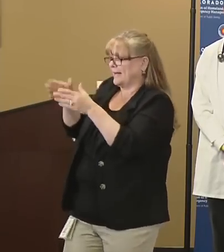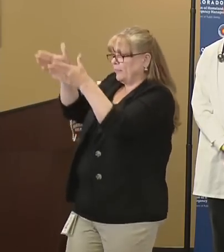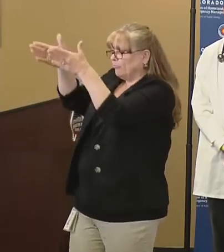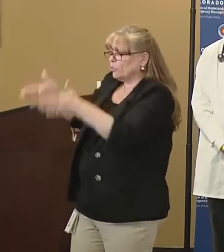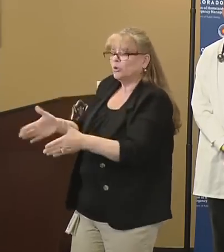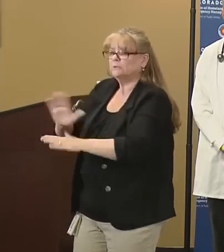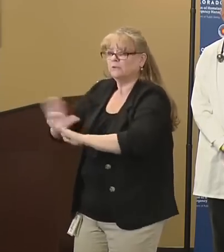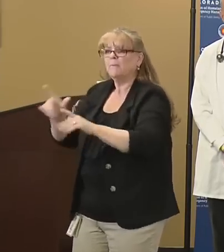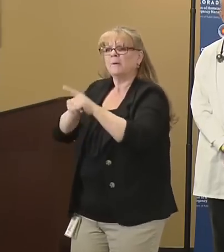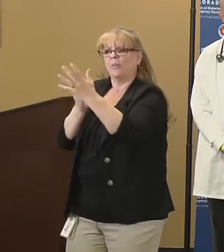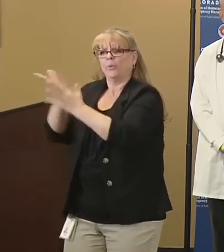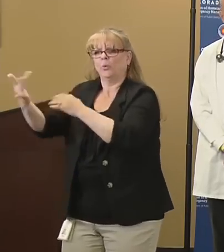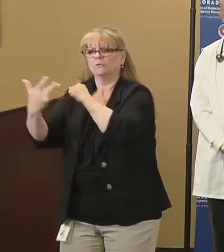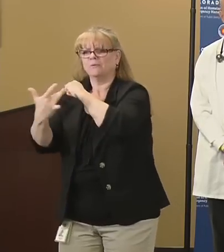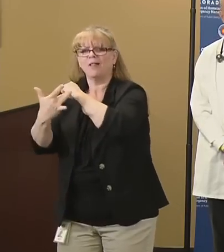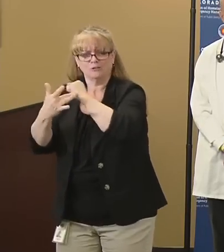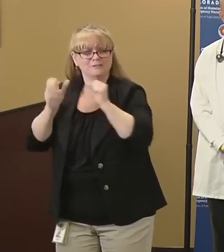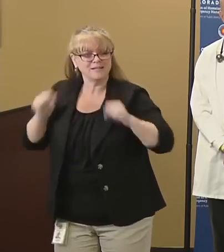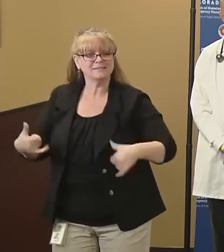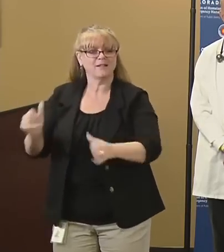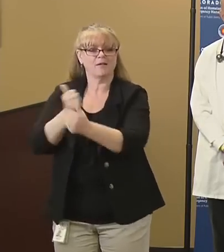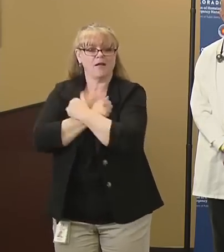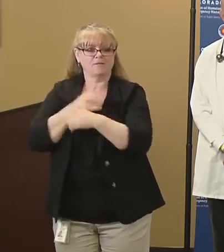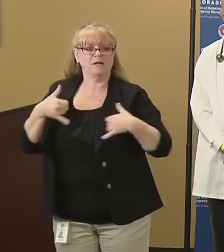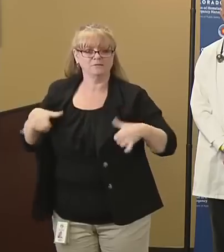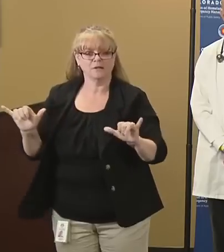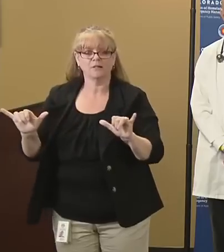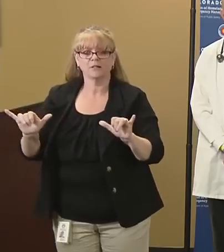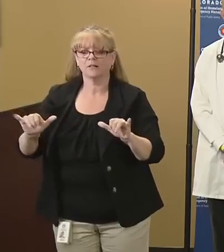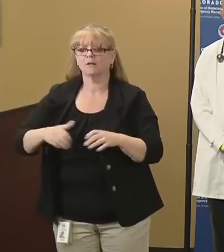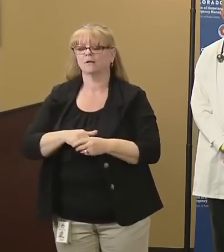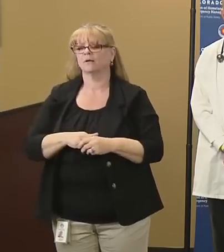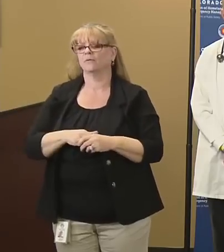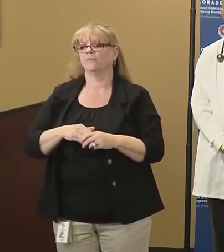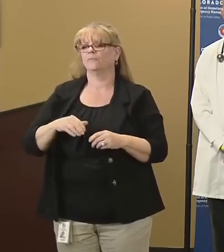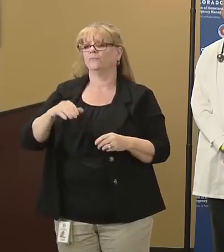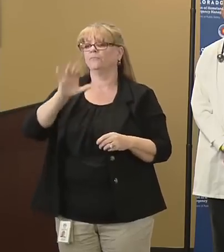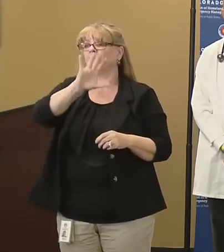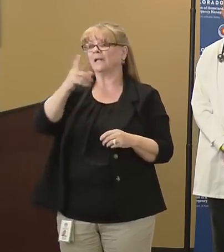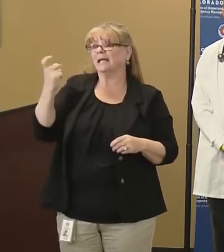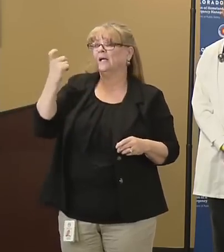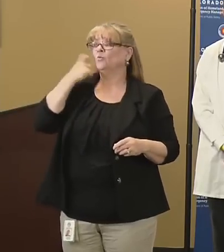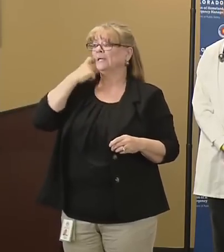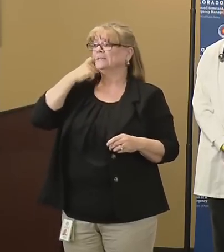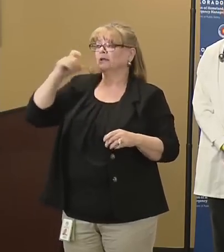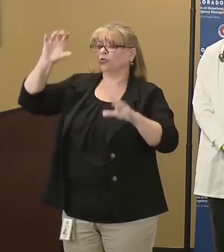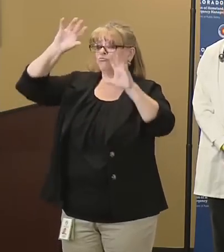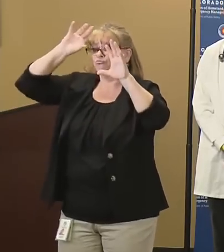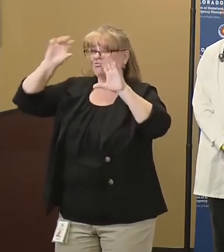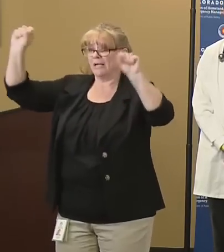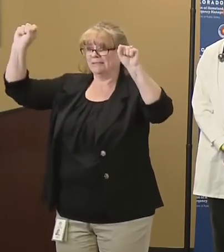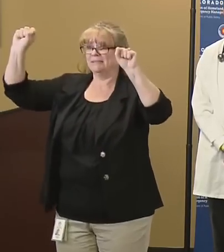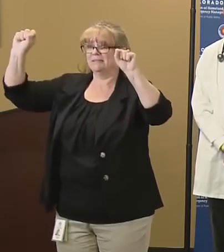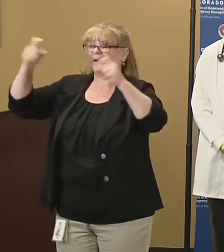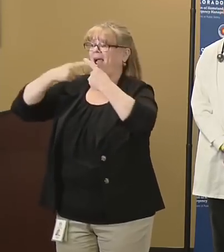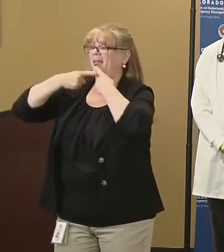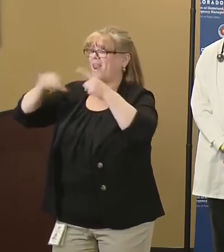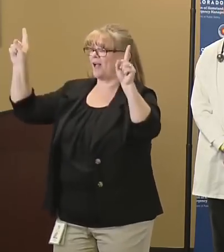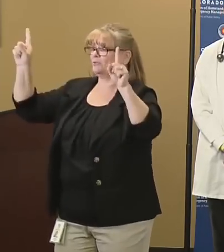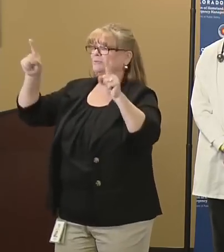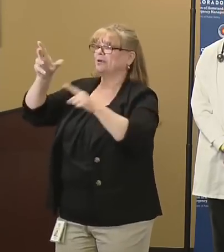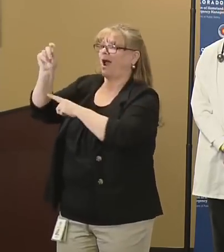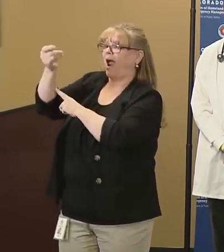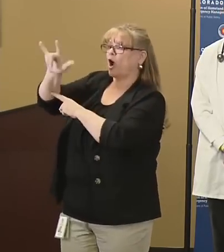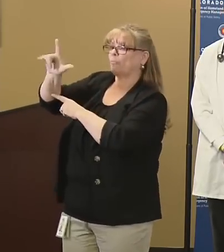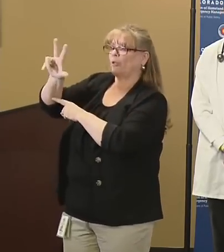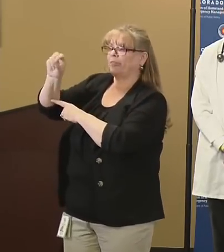other day said that the social distancing guidelines are likely to be in place by April 30th. We know that it could be that date, it could be